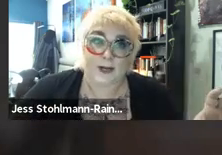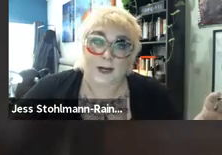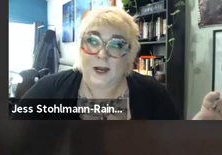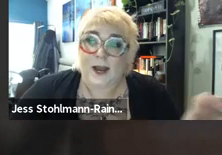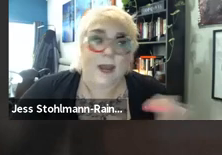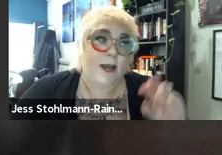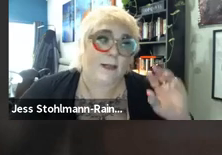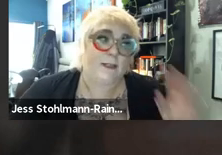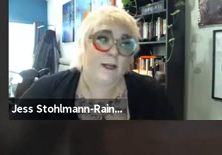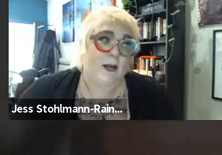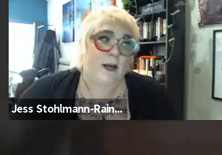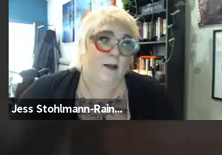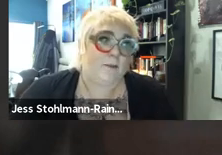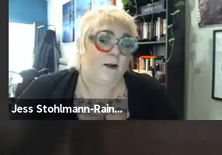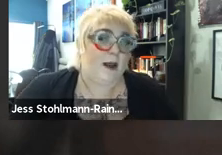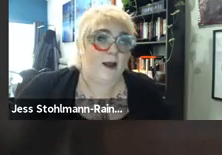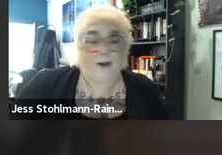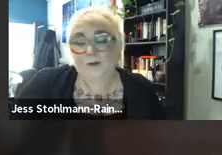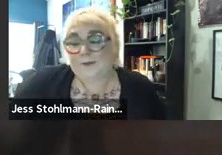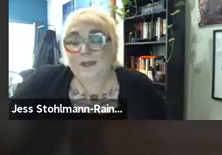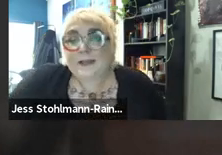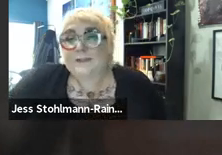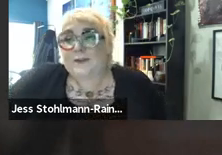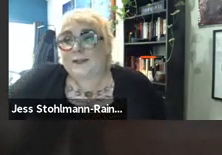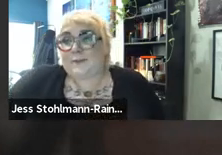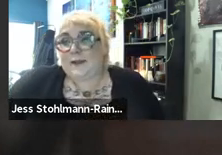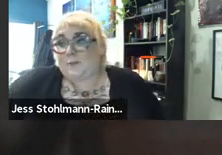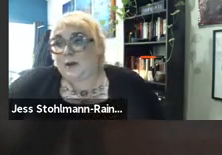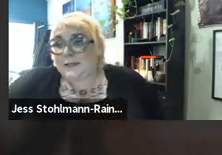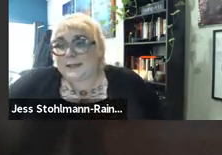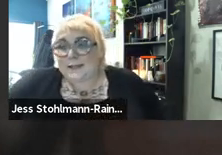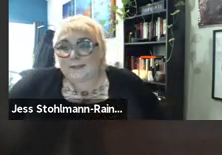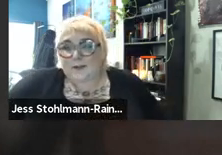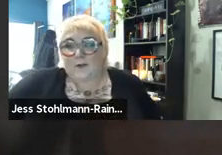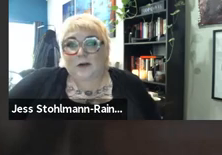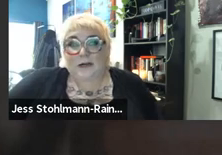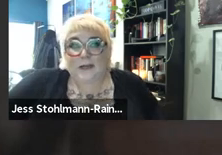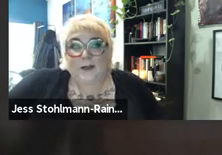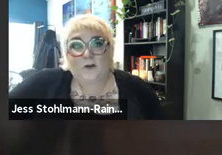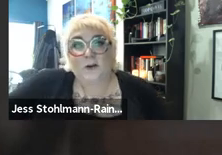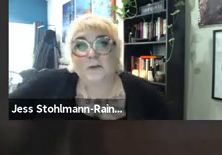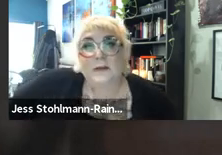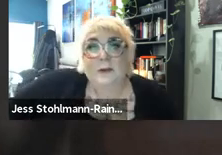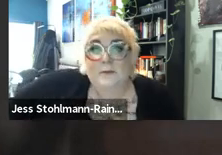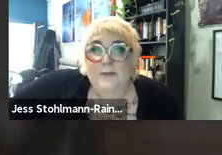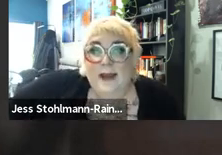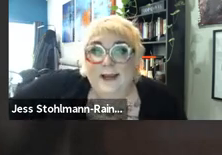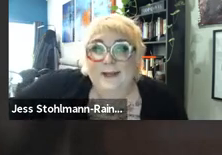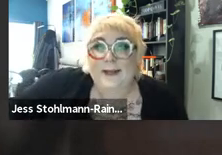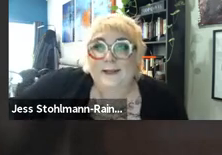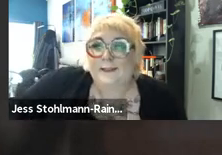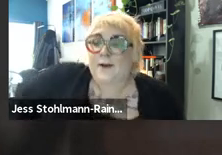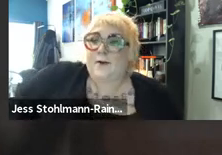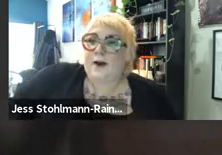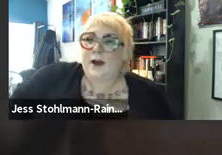factor and um we have chances for this to be pretty successful or or really problematic